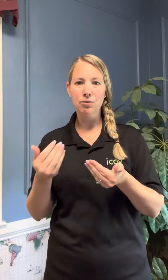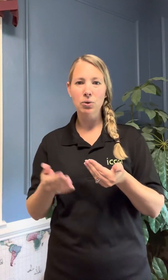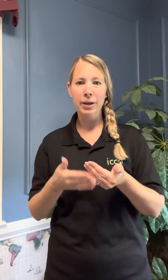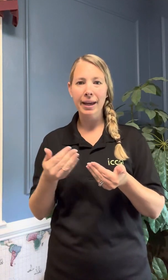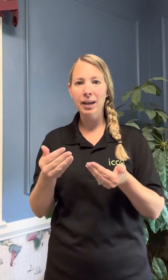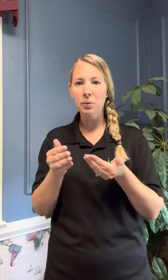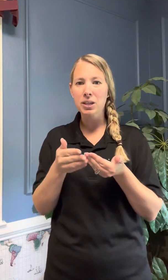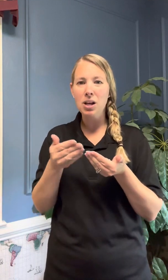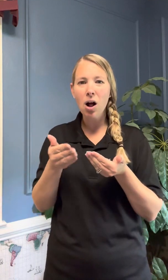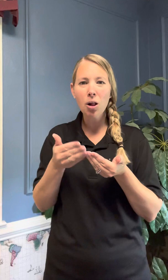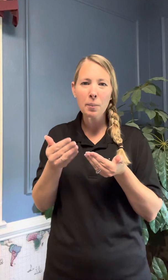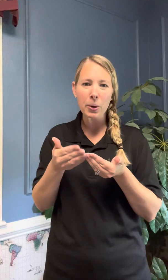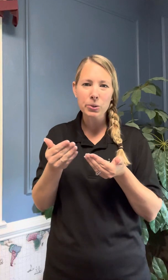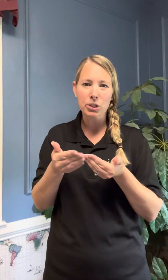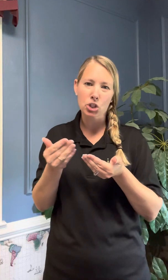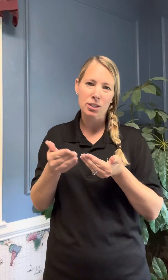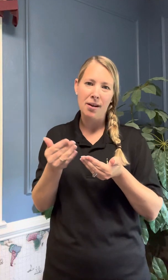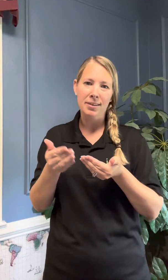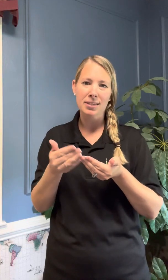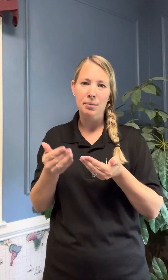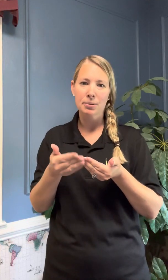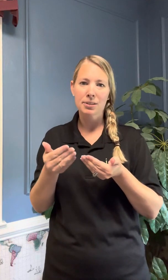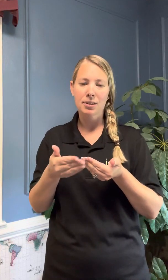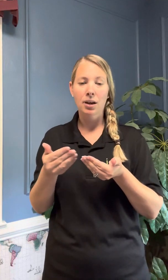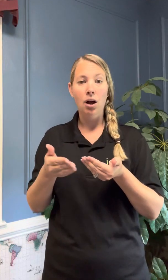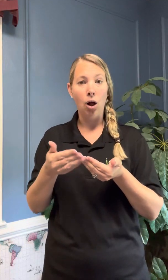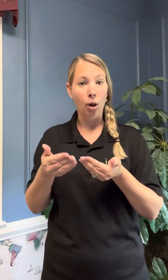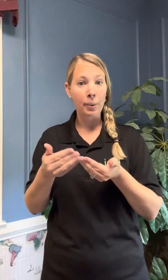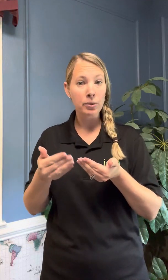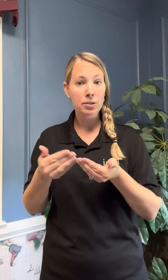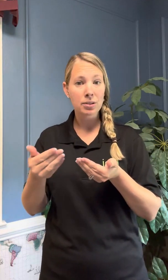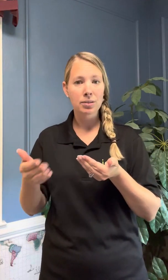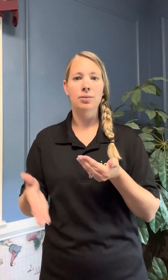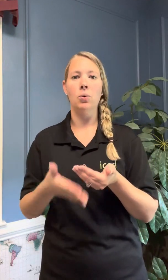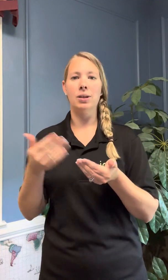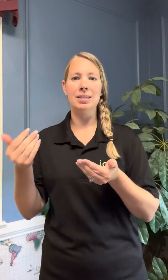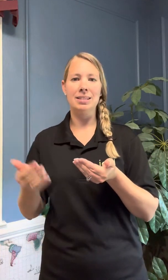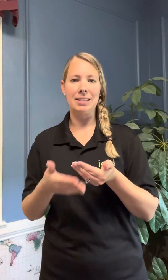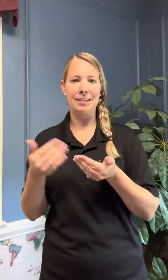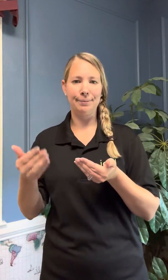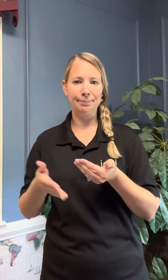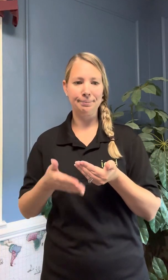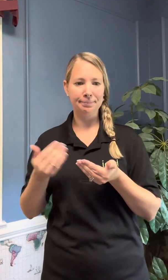full hand, whereas almost is just on the tips. Almost or easy.